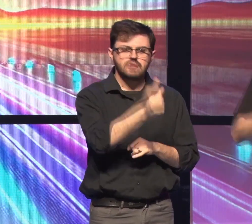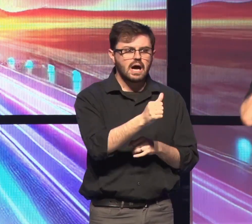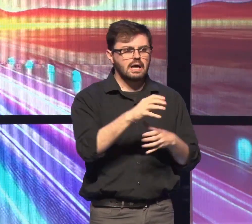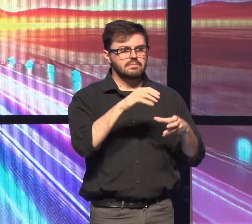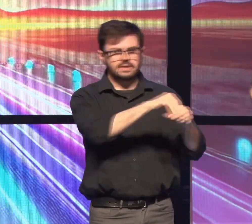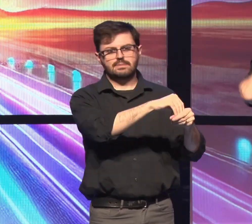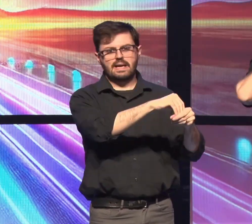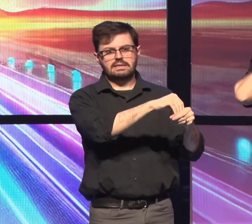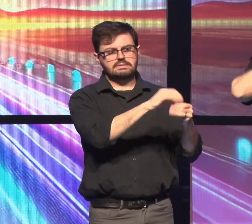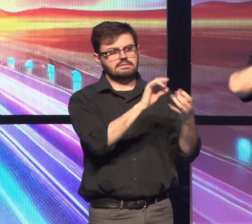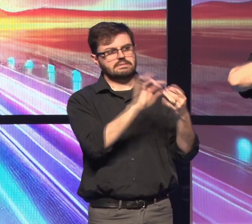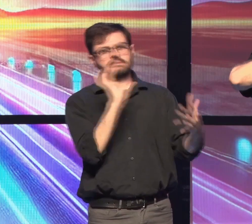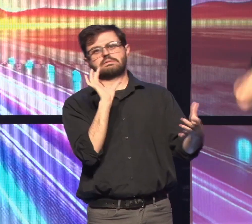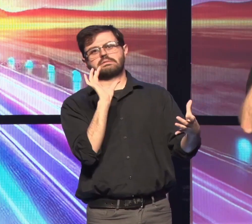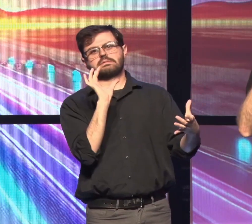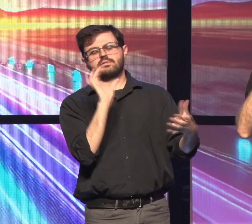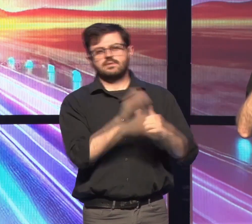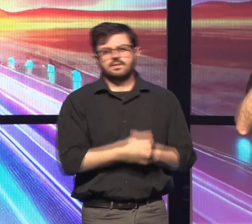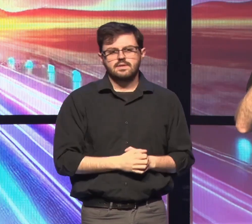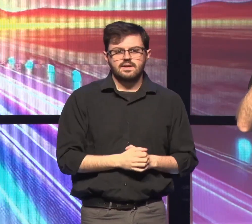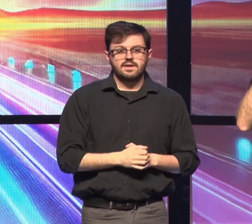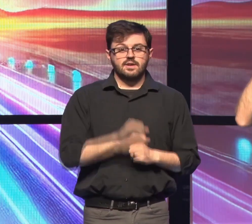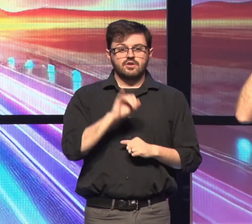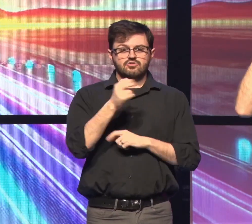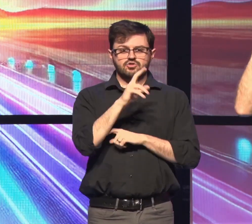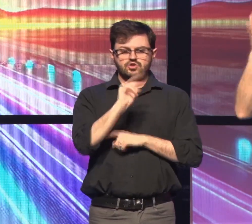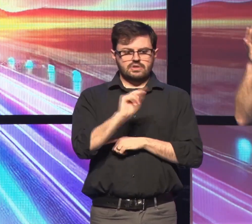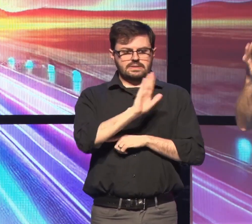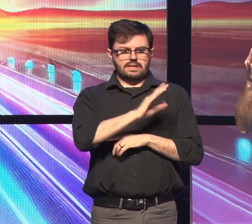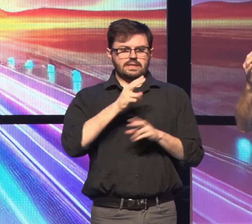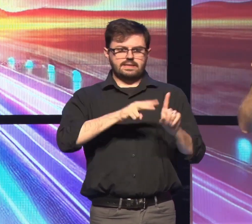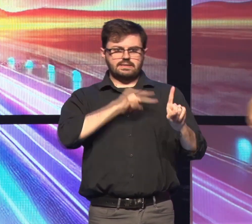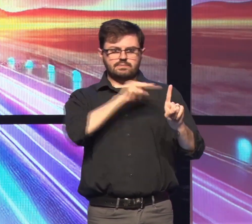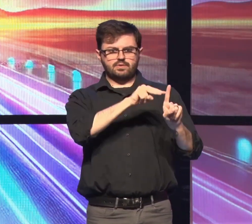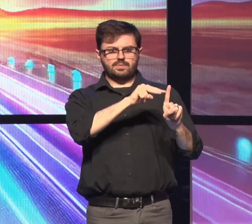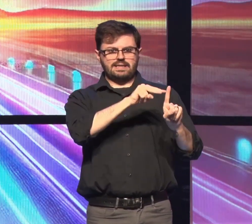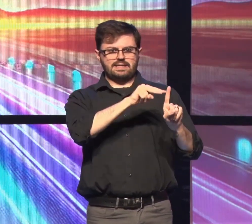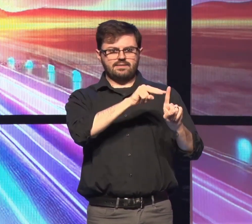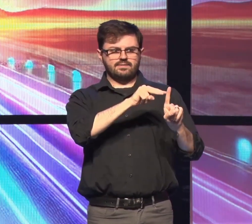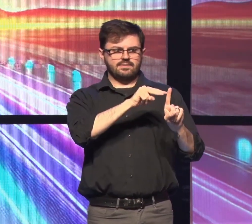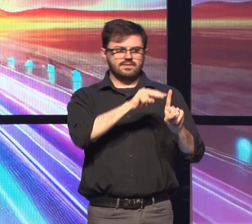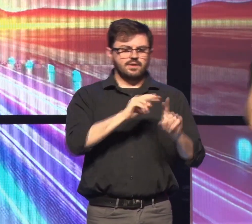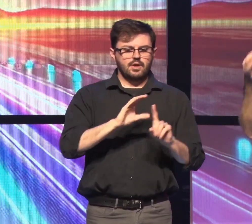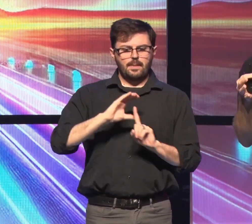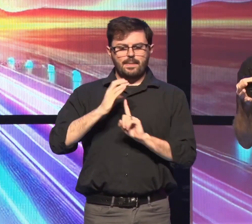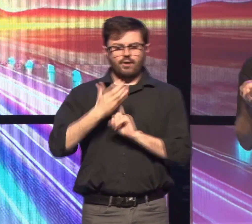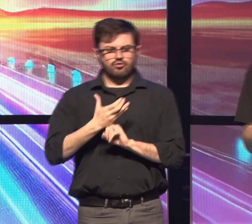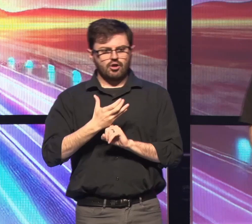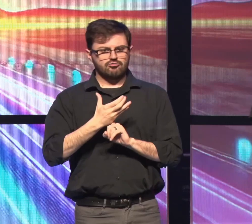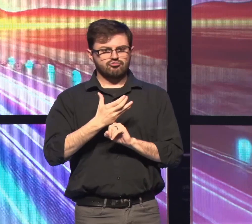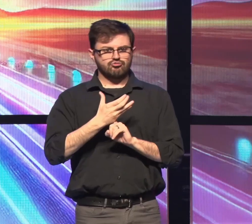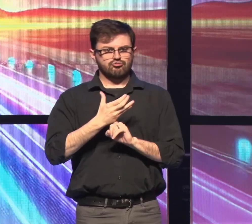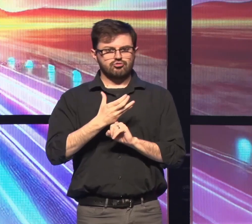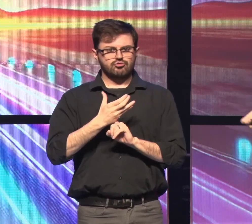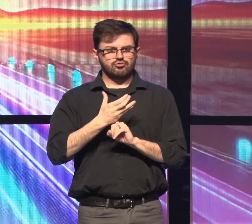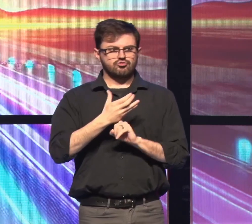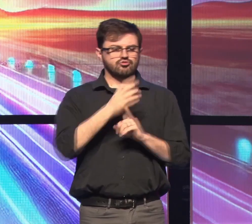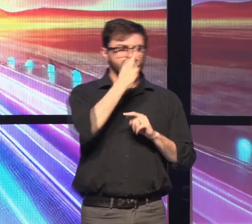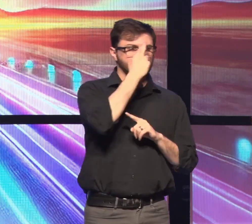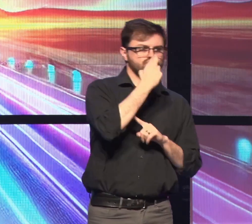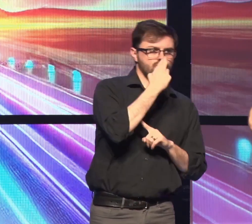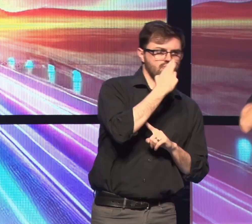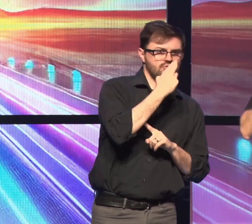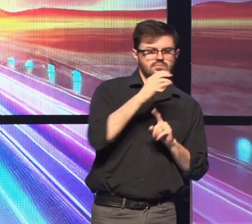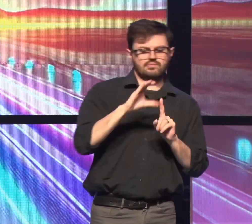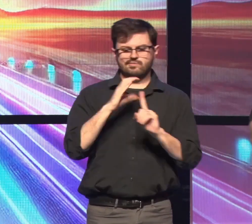Now, so John's idea when it comes to cultural issues between Rome and following Jesus is complete